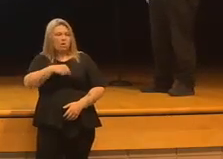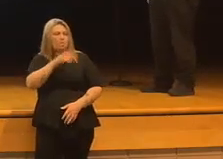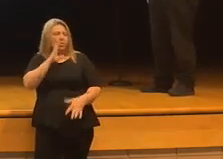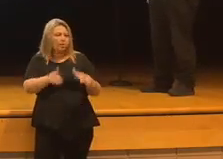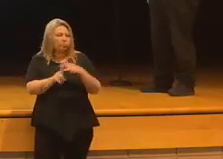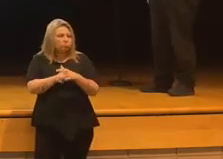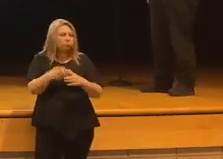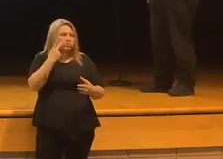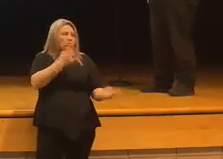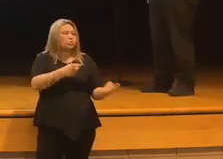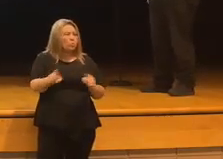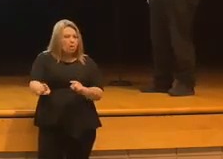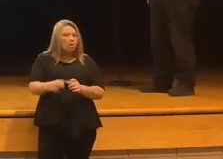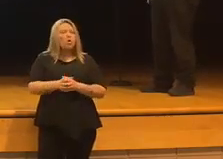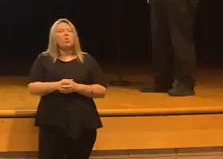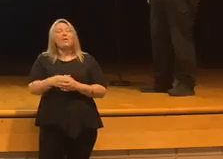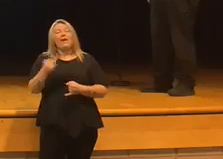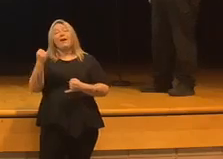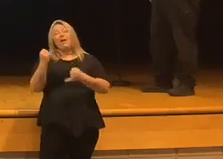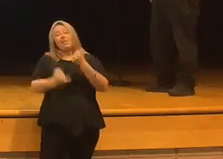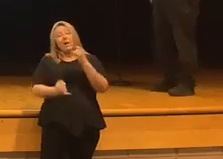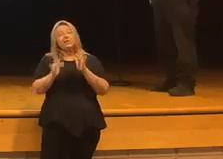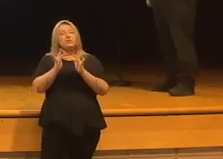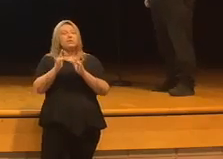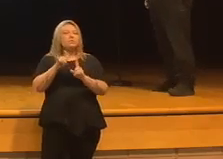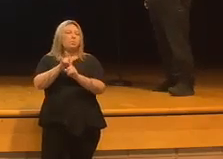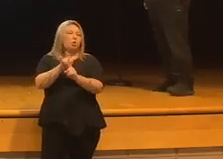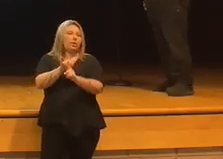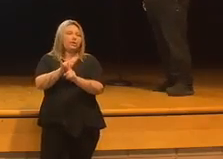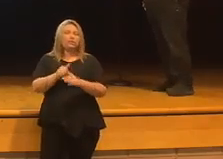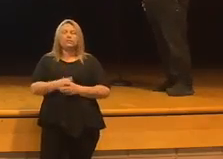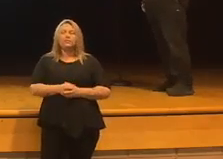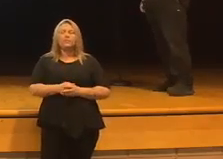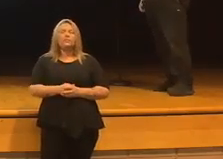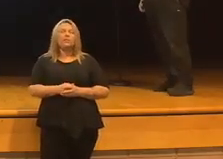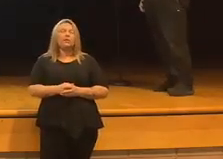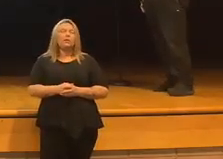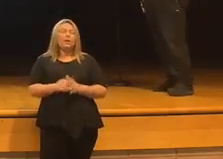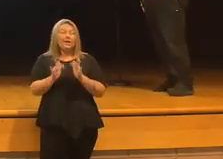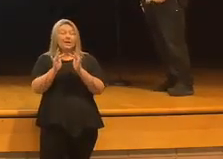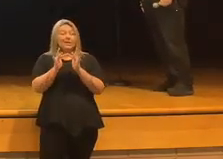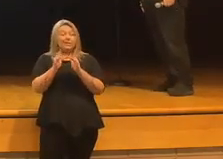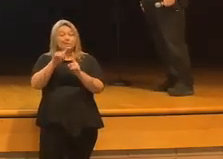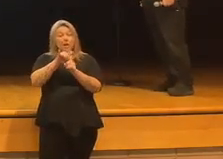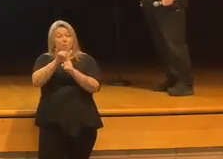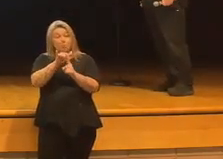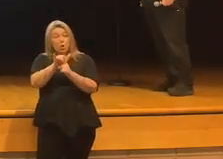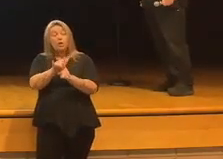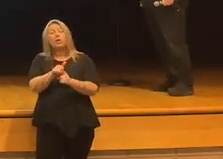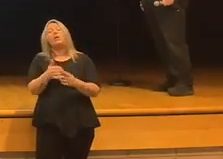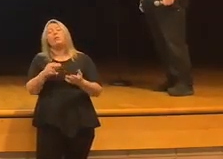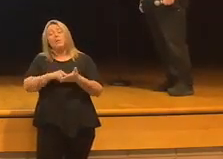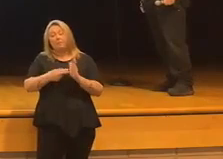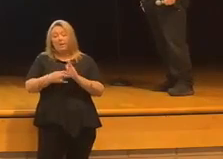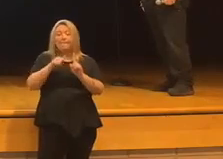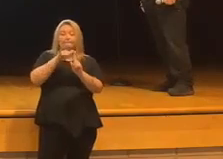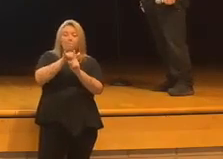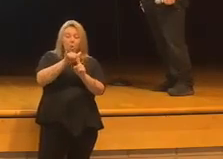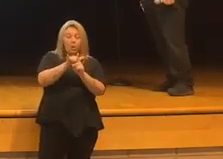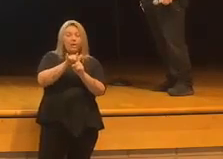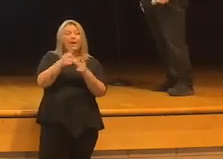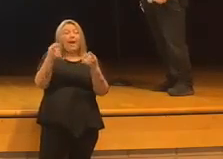And of course, the last one is cyberbullying. And then cyberbullying is bullying that takes place over